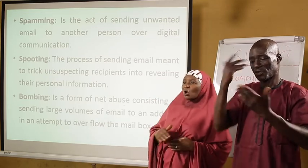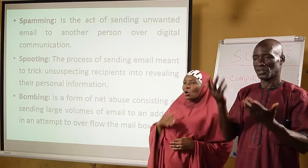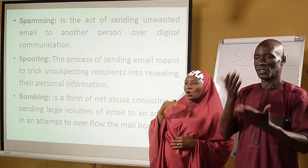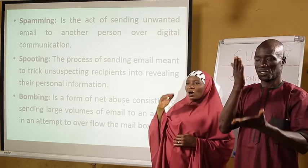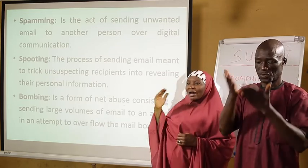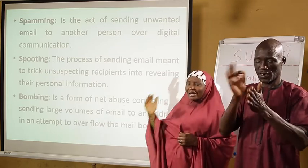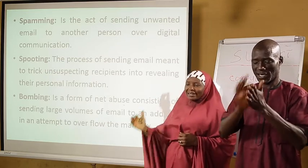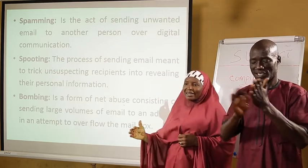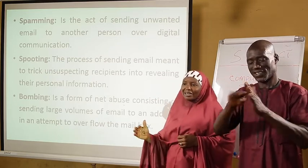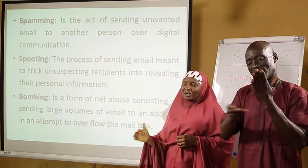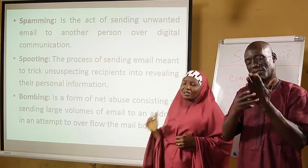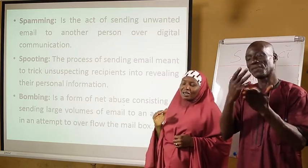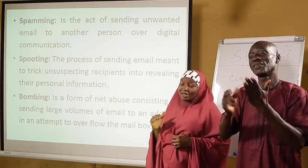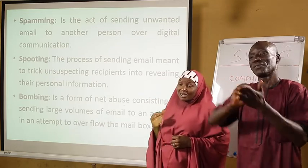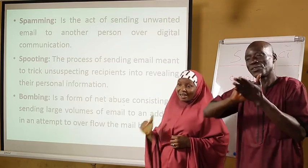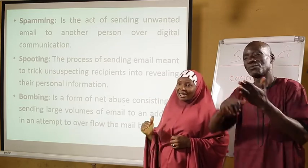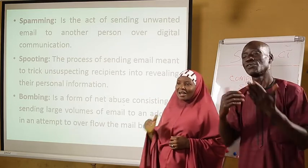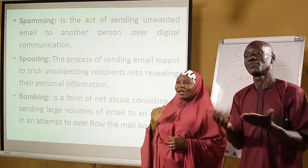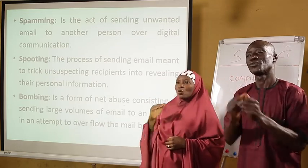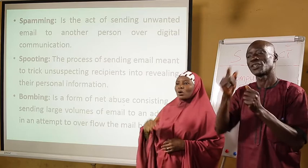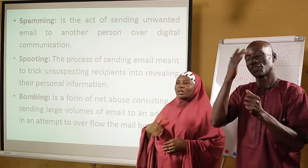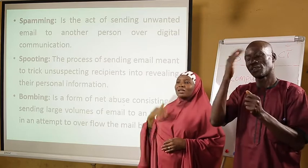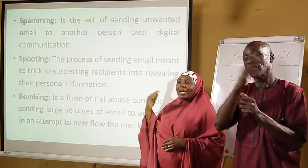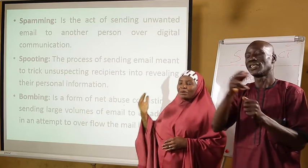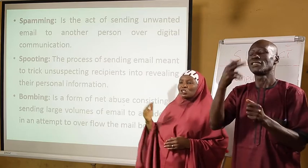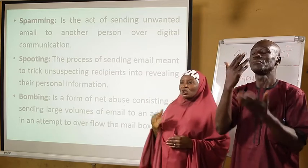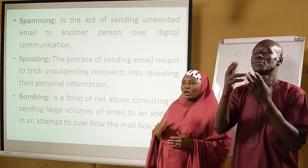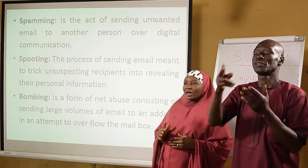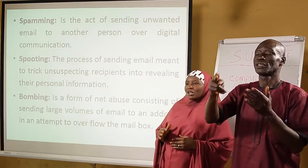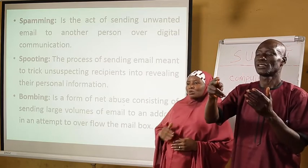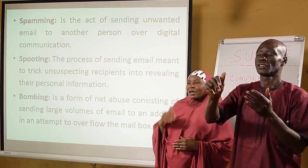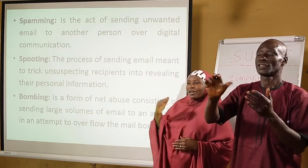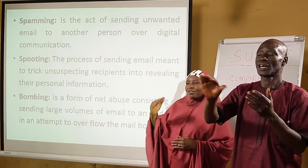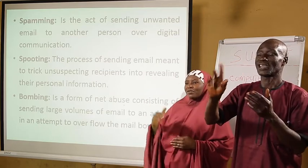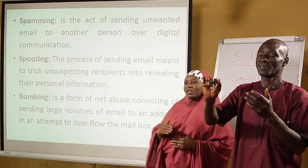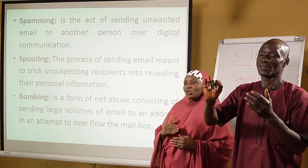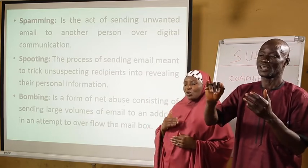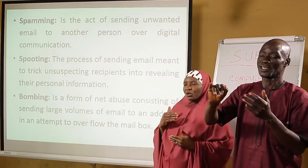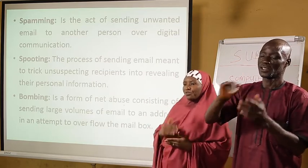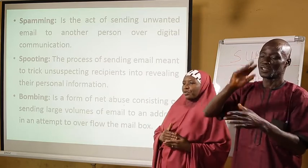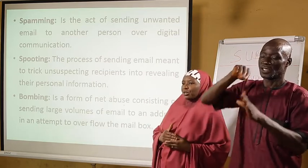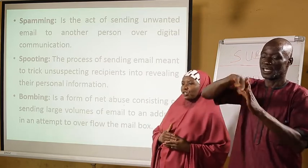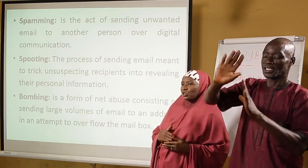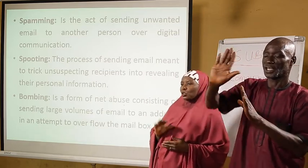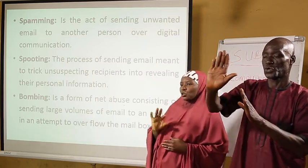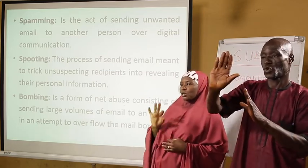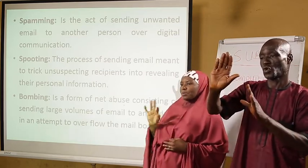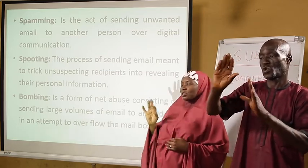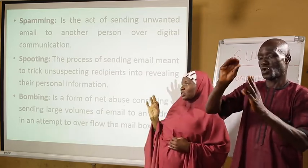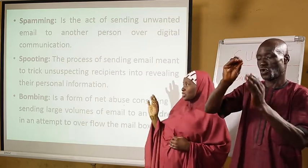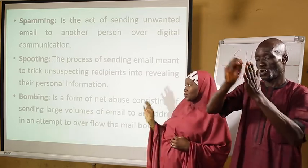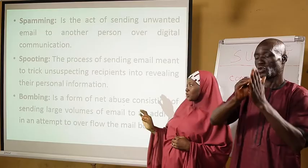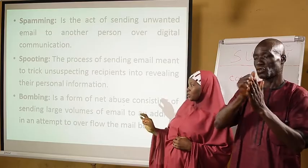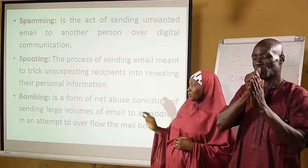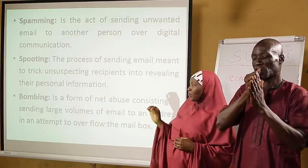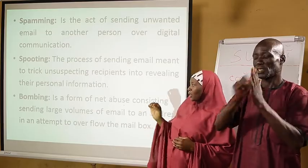emptied, or a hacker will empty your account by revealing your information. So the